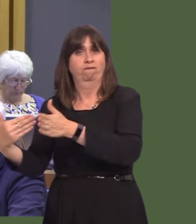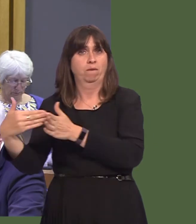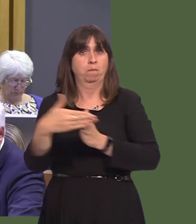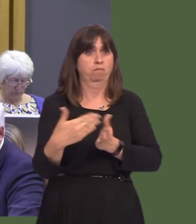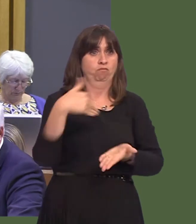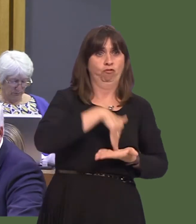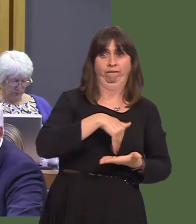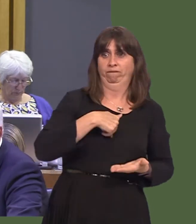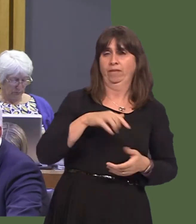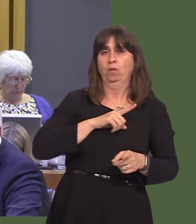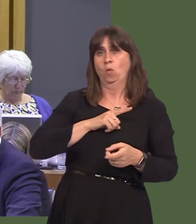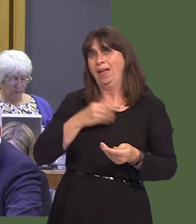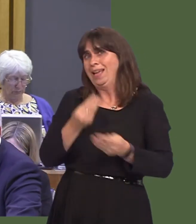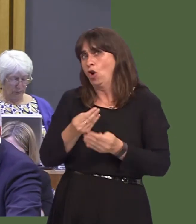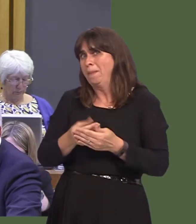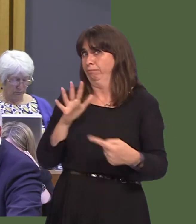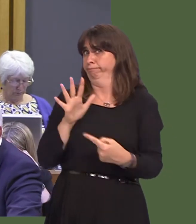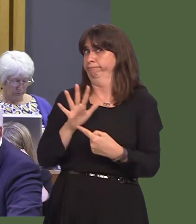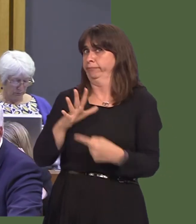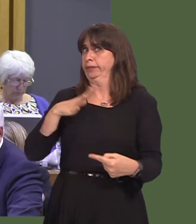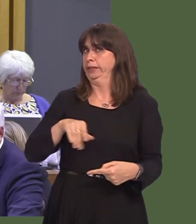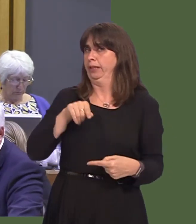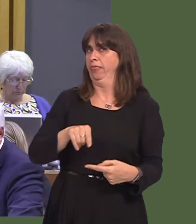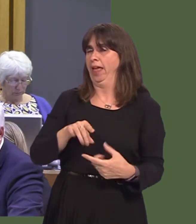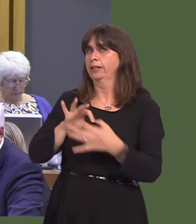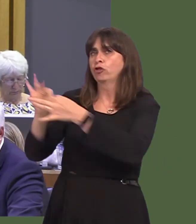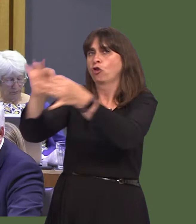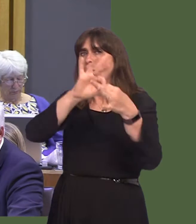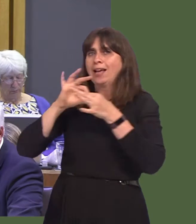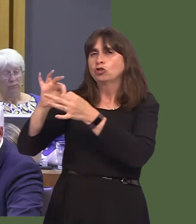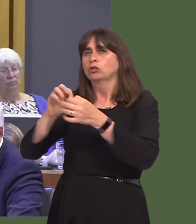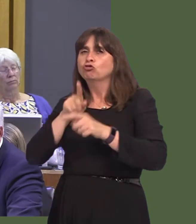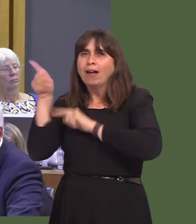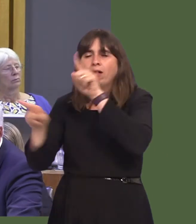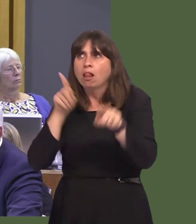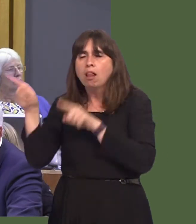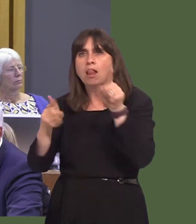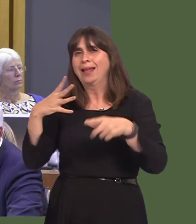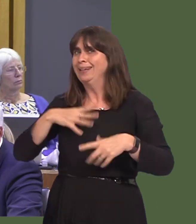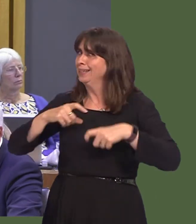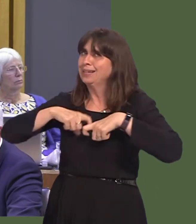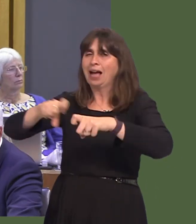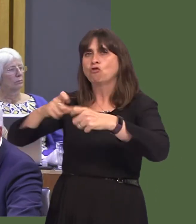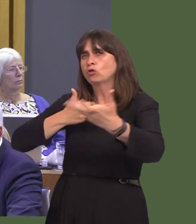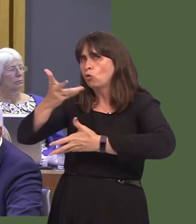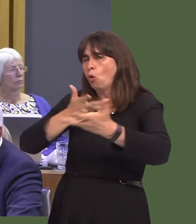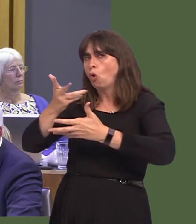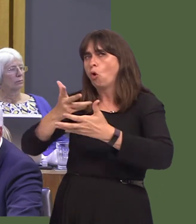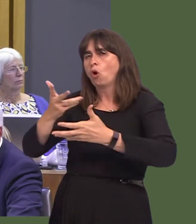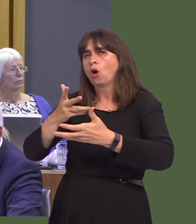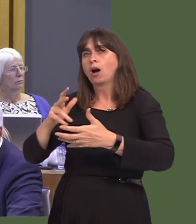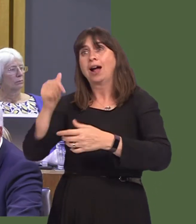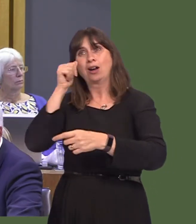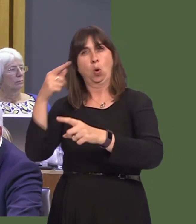activity for decades to come. And Wales should look to maintain those bridges, even if England